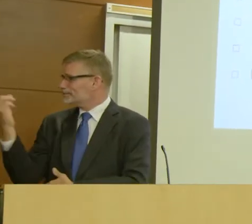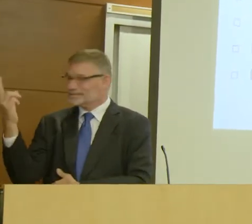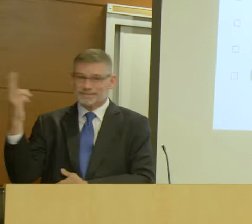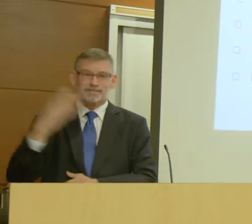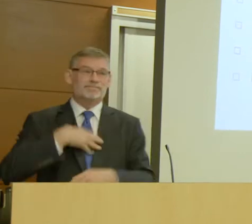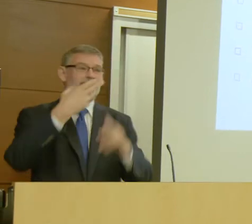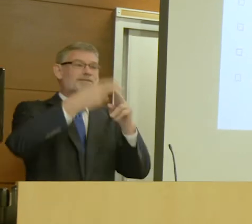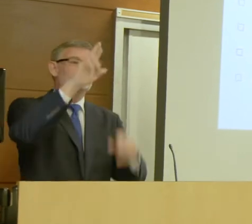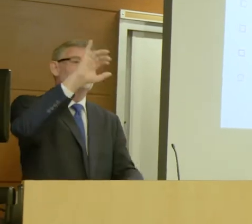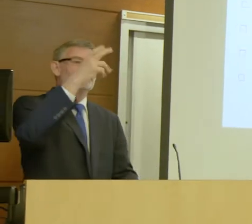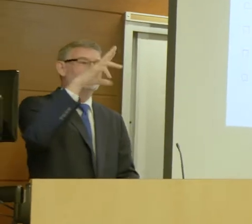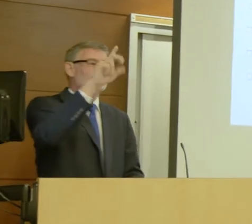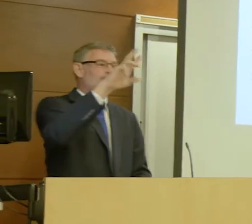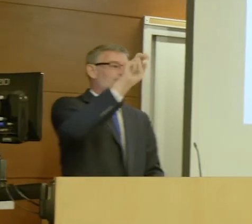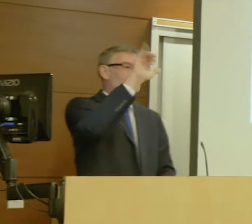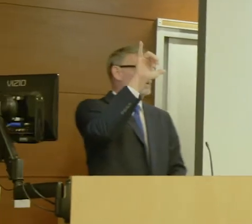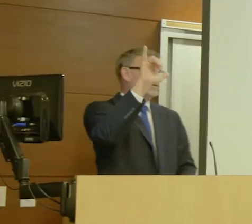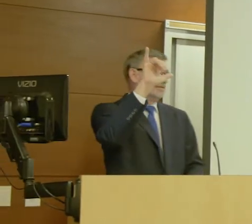Thank you.